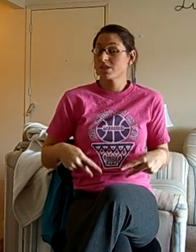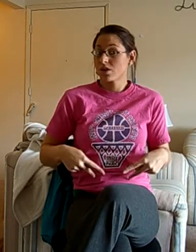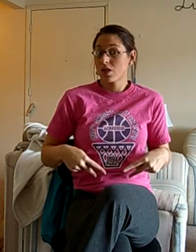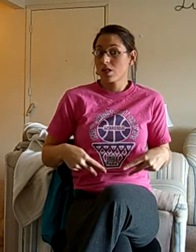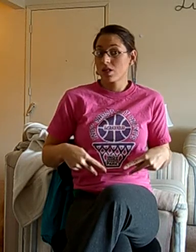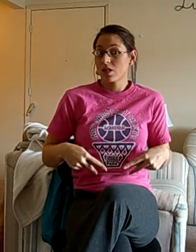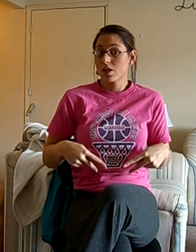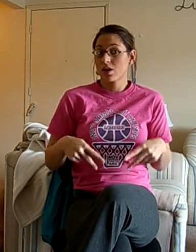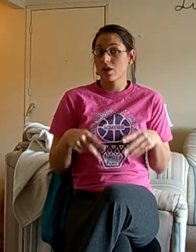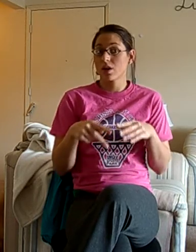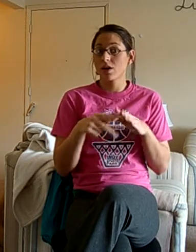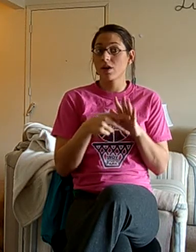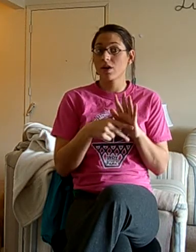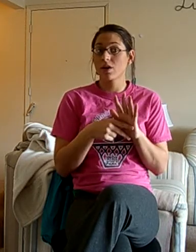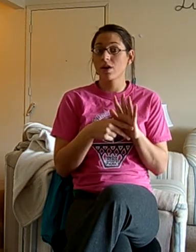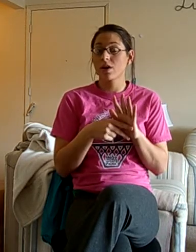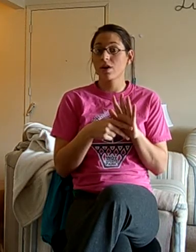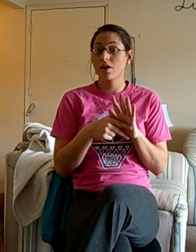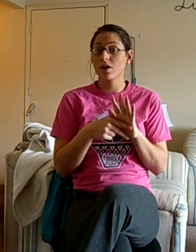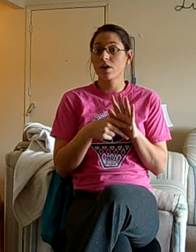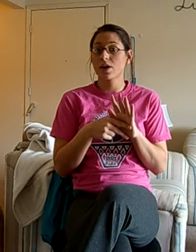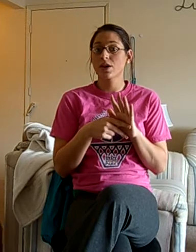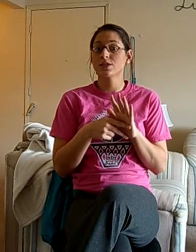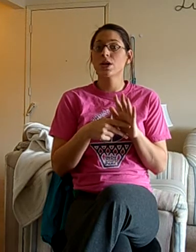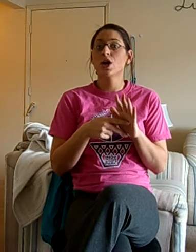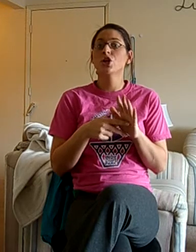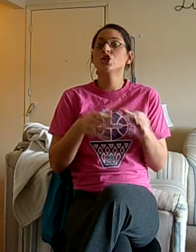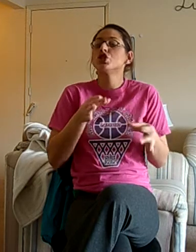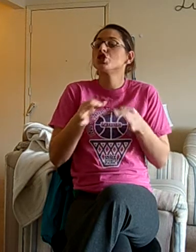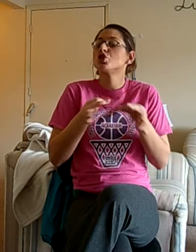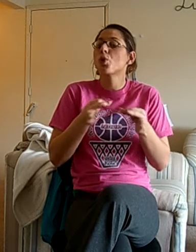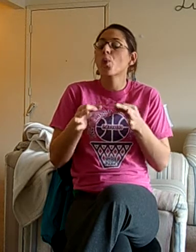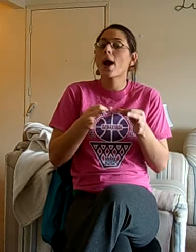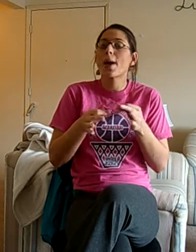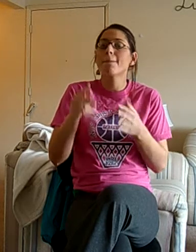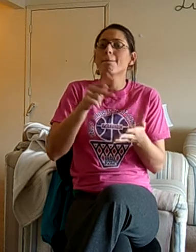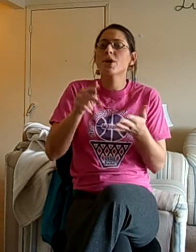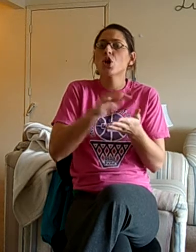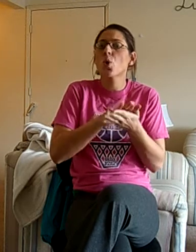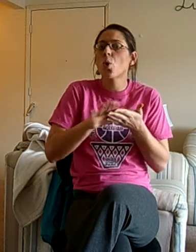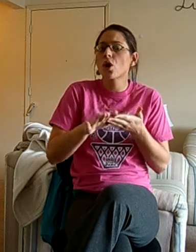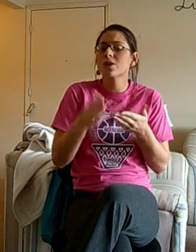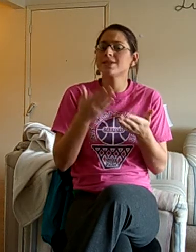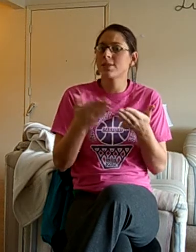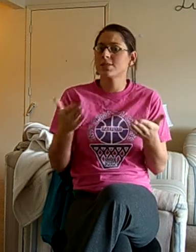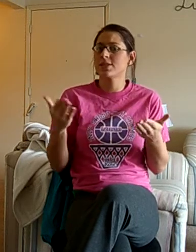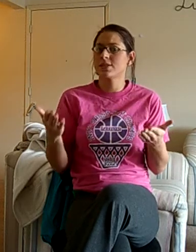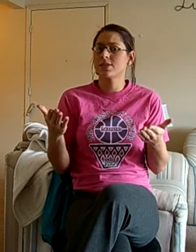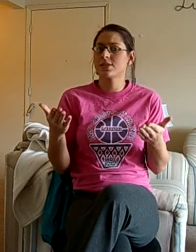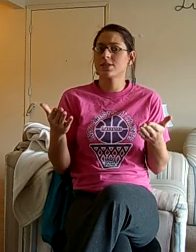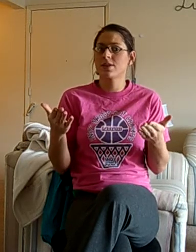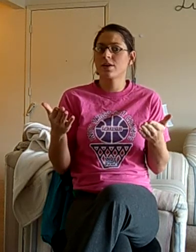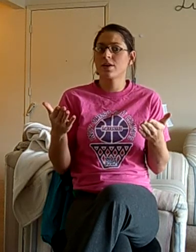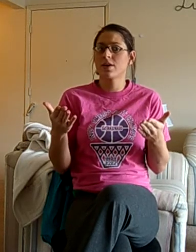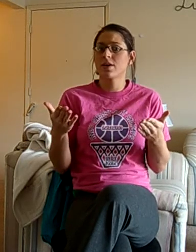are useful for describing pure substances. That's because pure substances are going to have uniform,